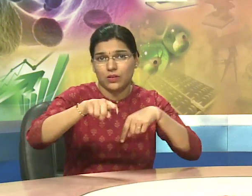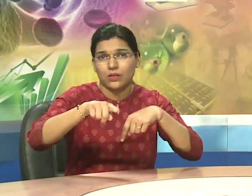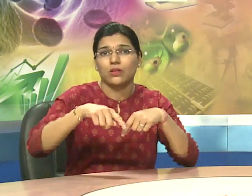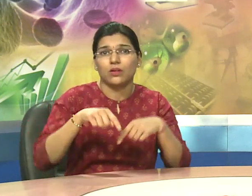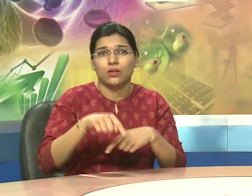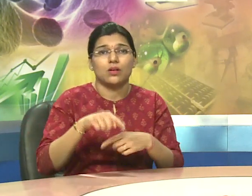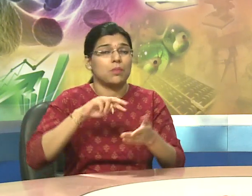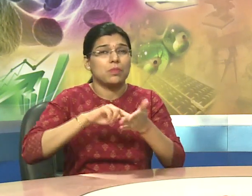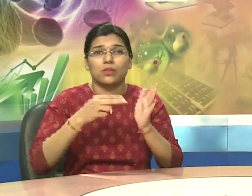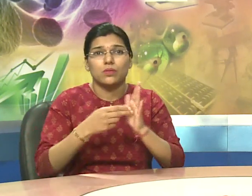Meaning of transportation.